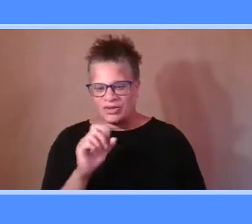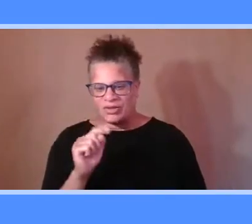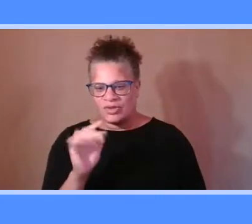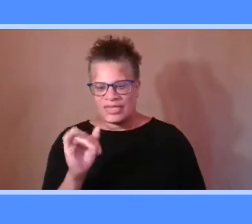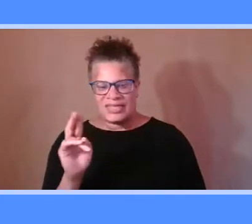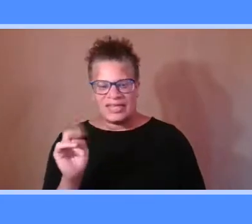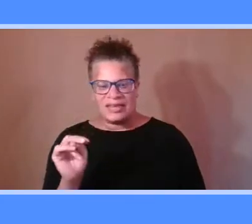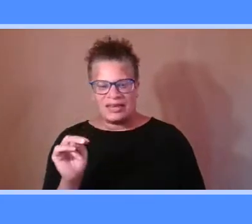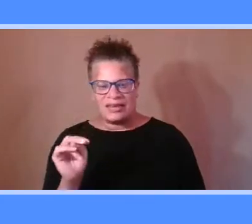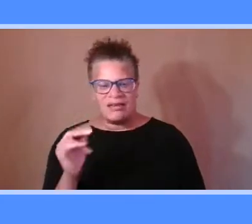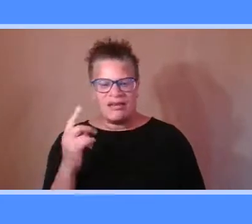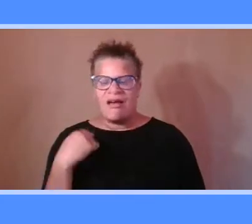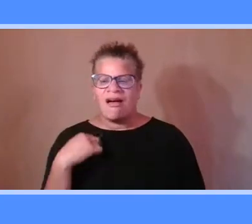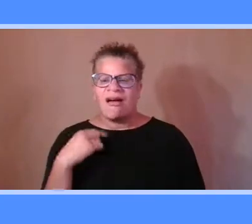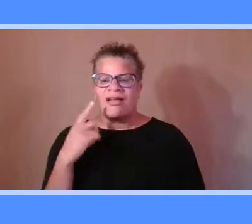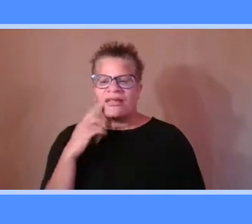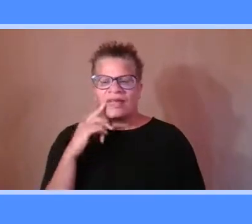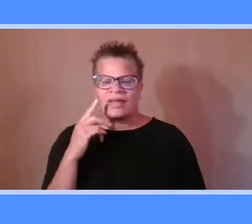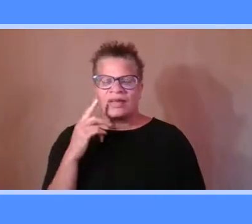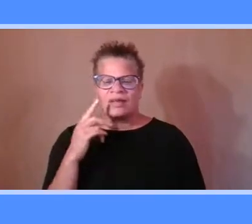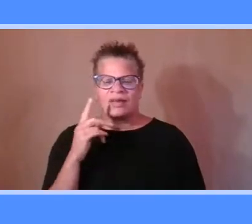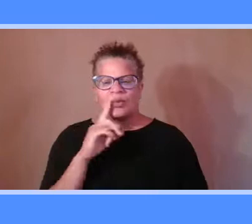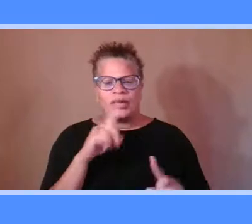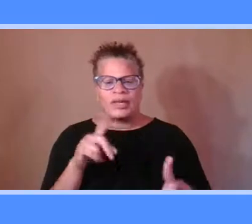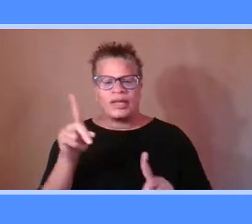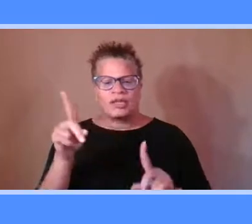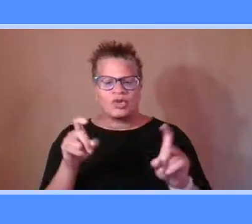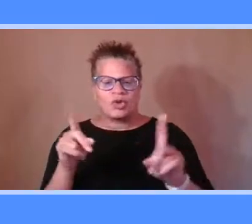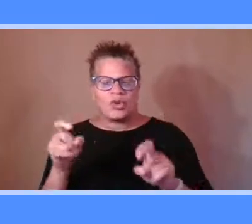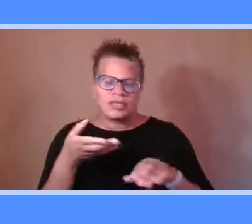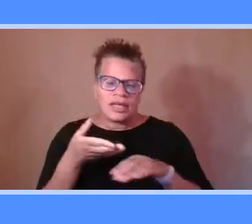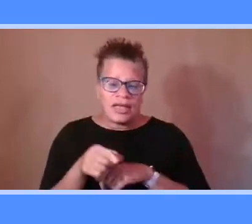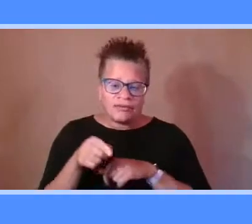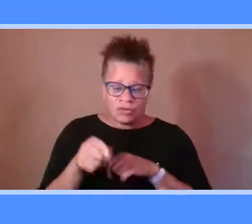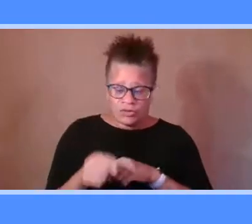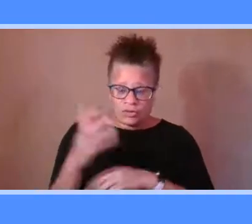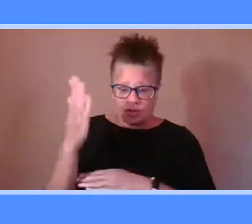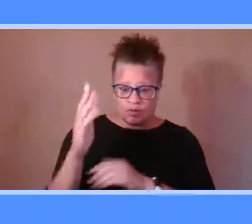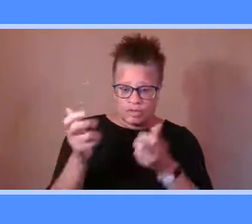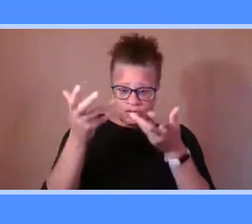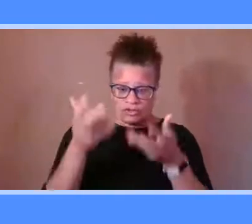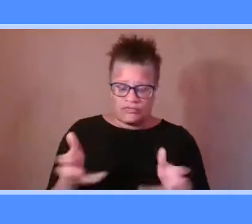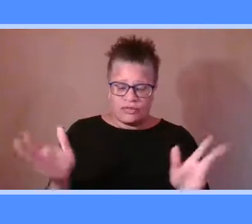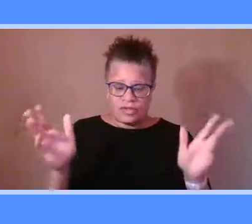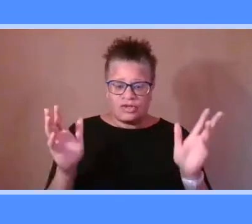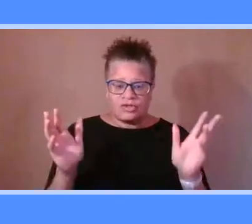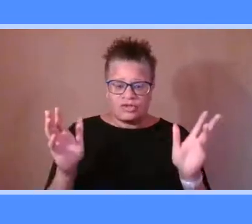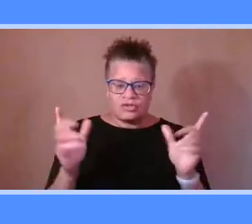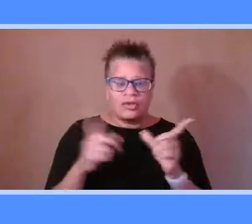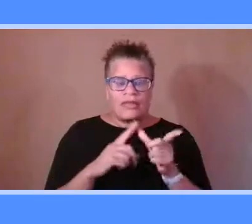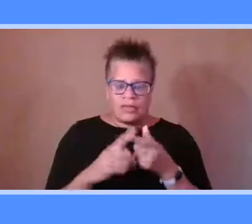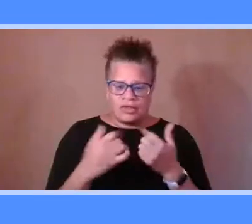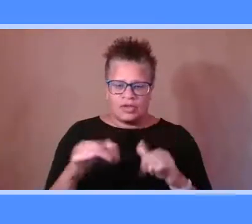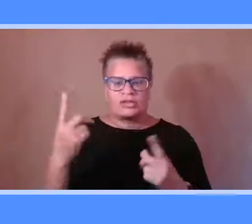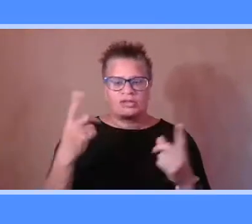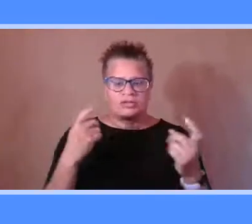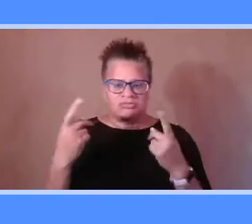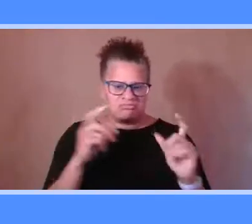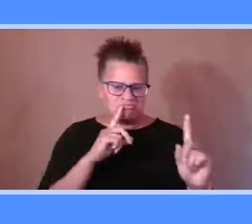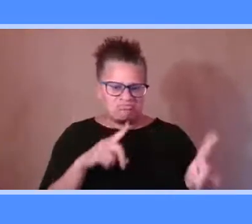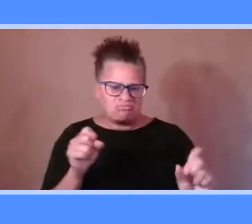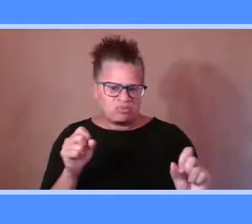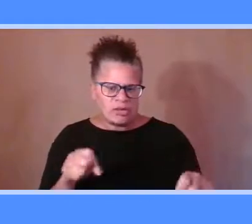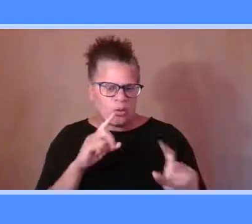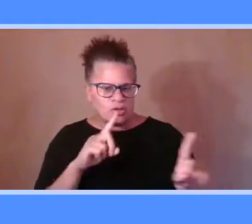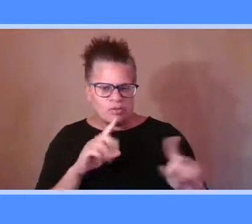I think we can even answer questions after this finishes airing. We can kind of respond